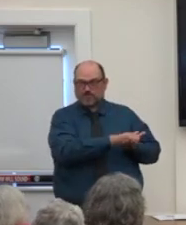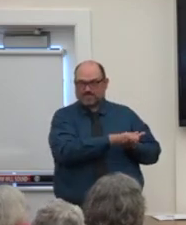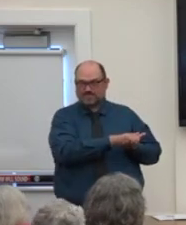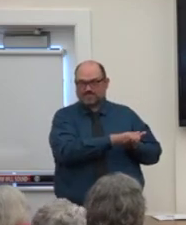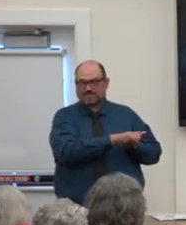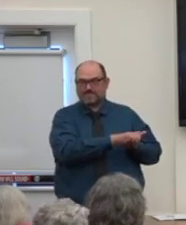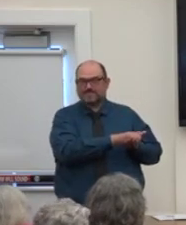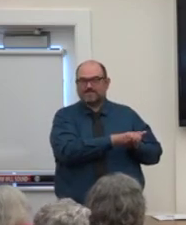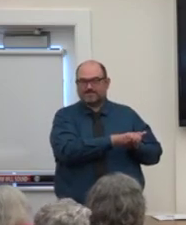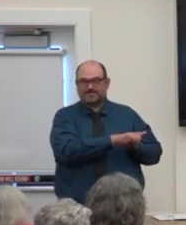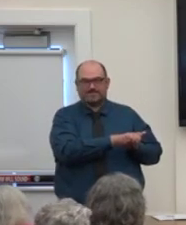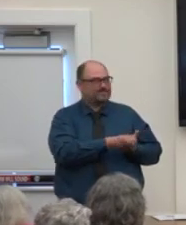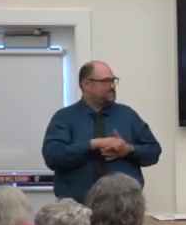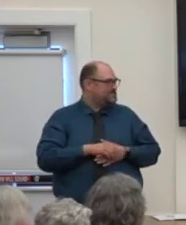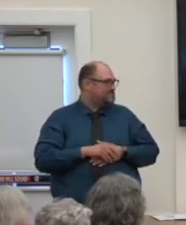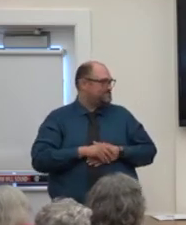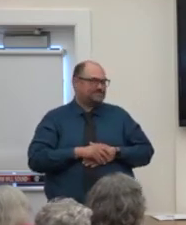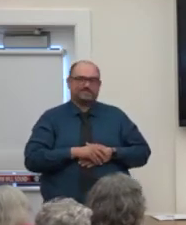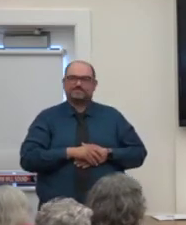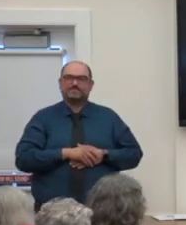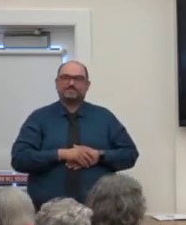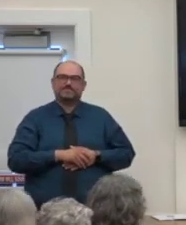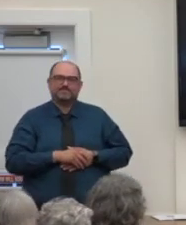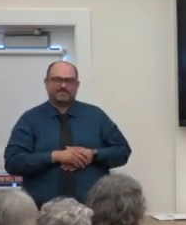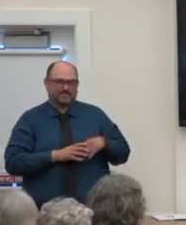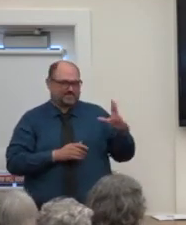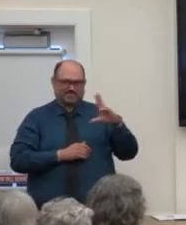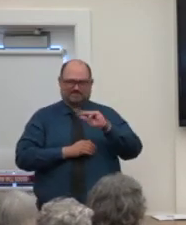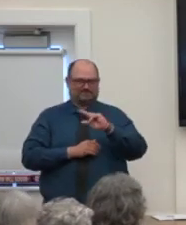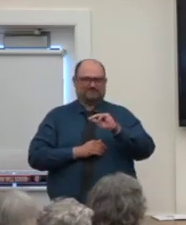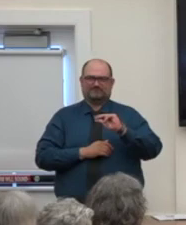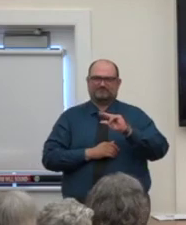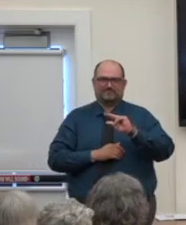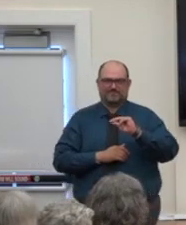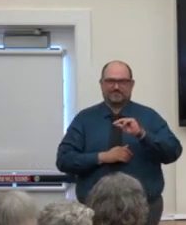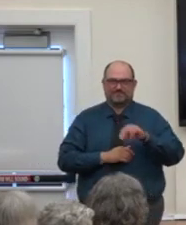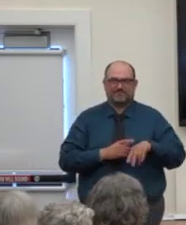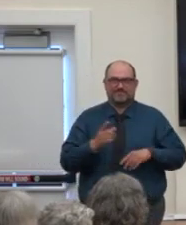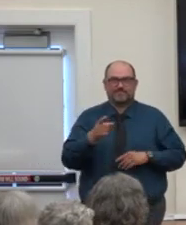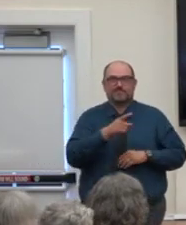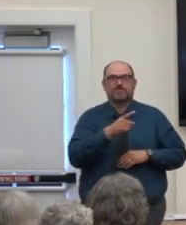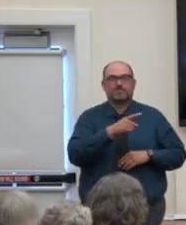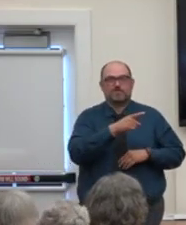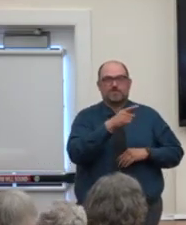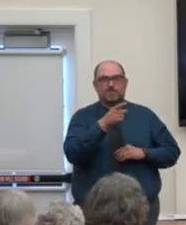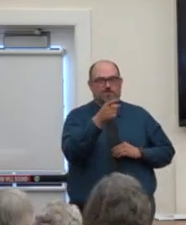And she said, "No." And he said, "Then you're an old maid."